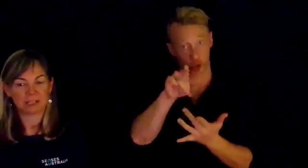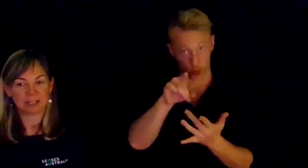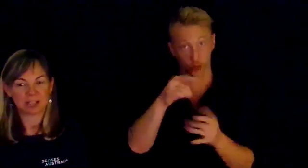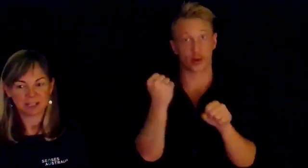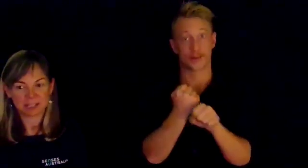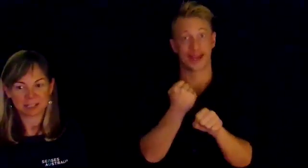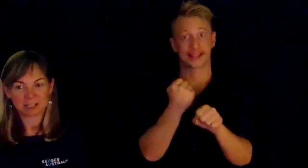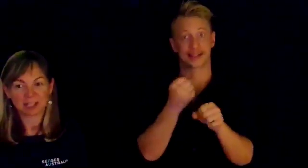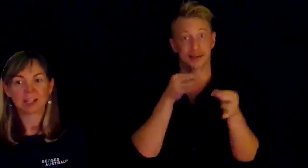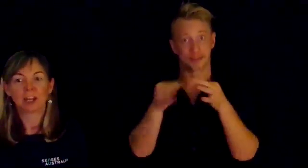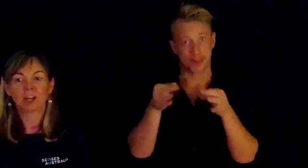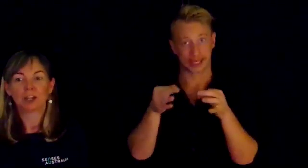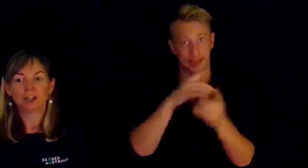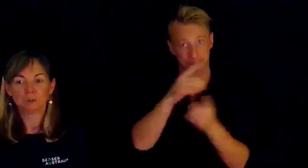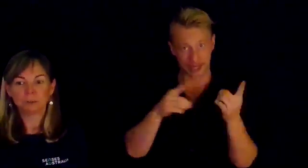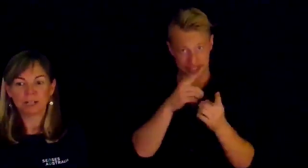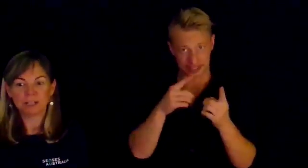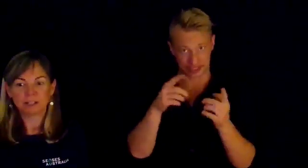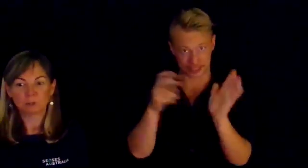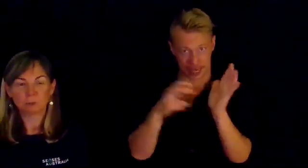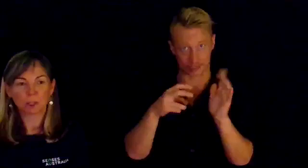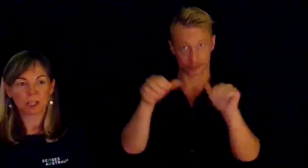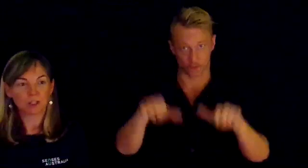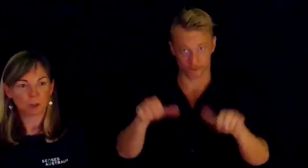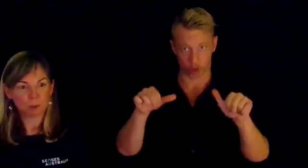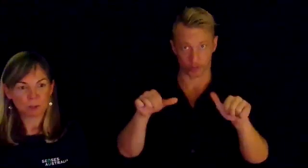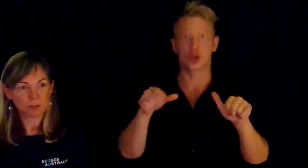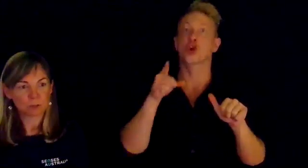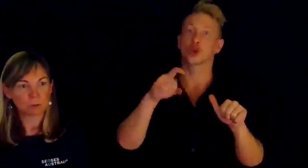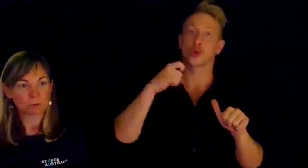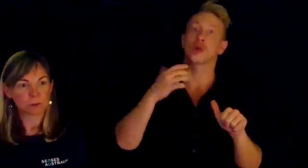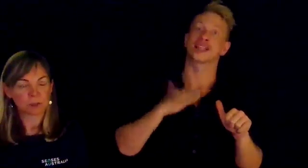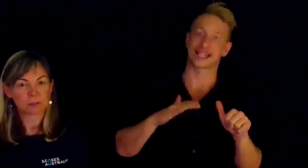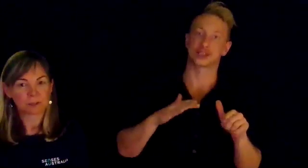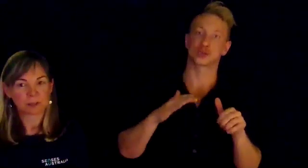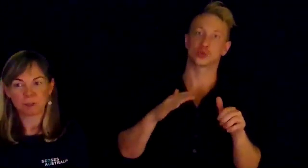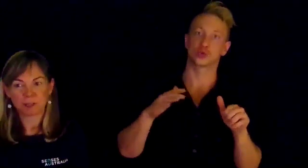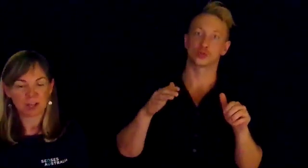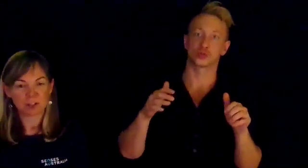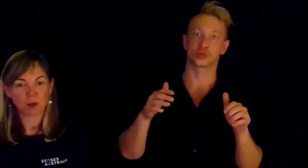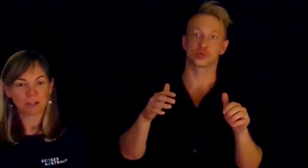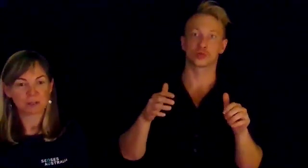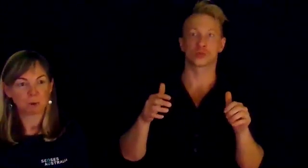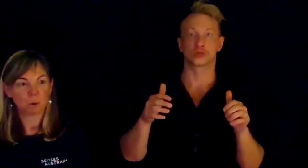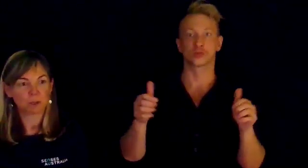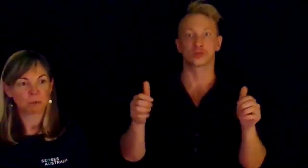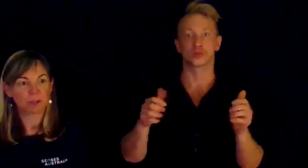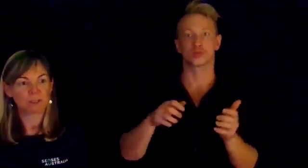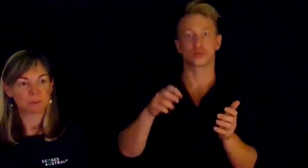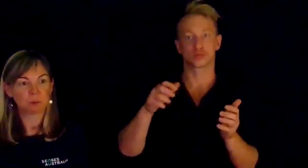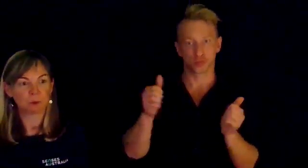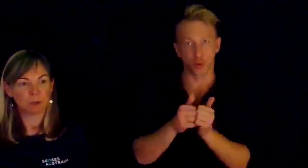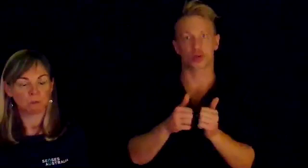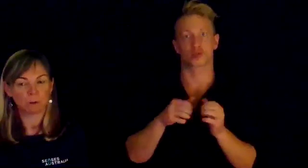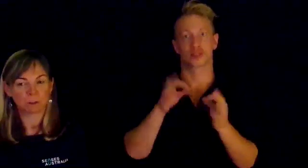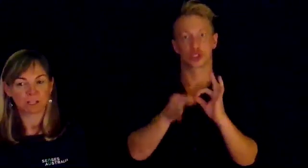planning meeting date, you'll need to book interpreters or communication guide support,